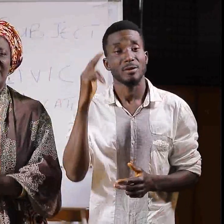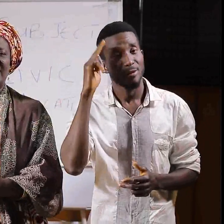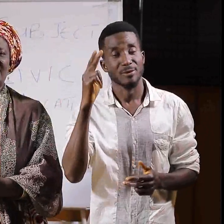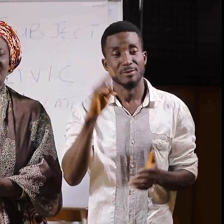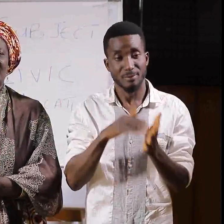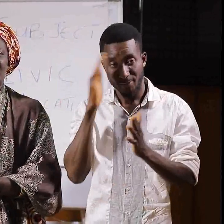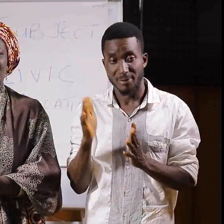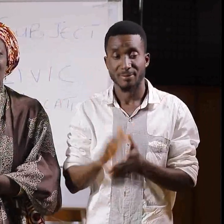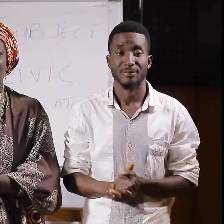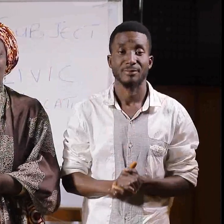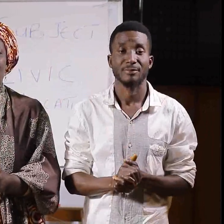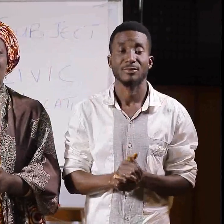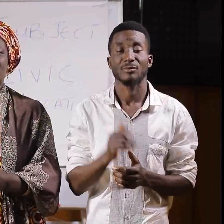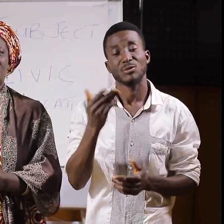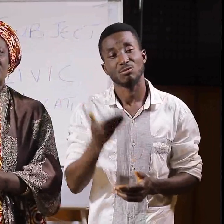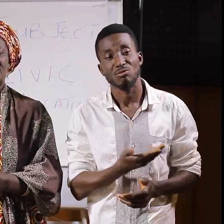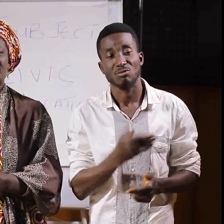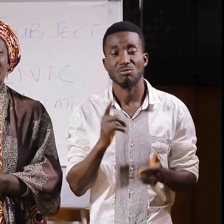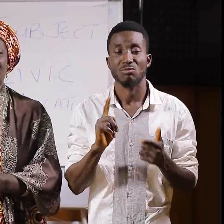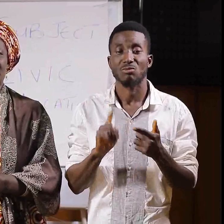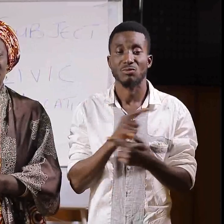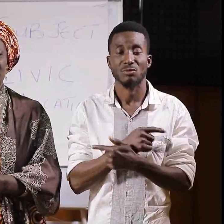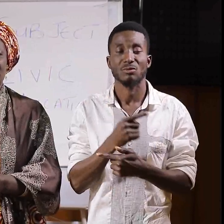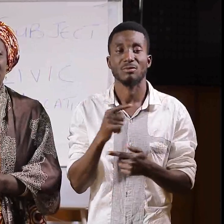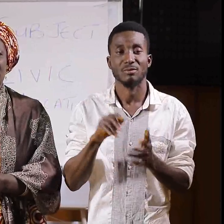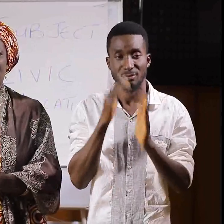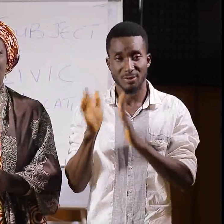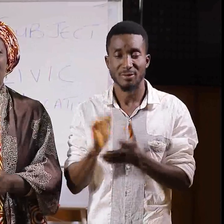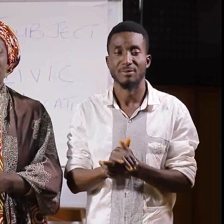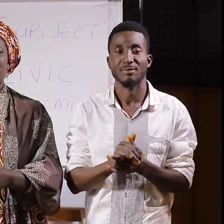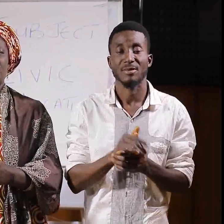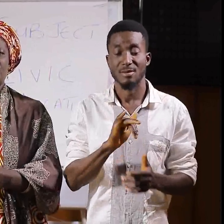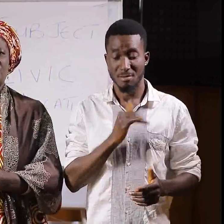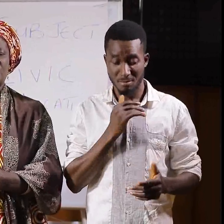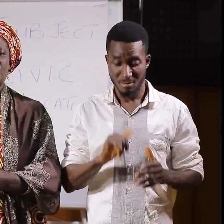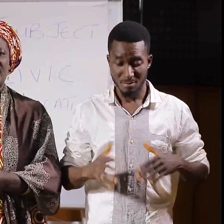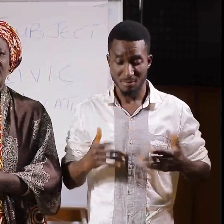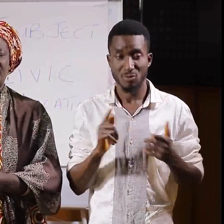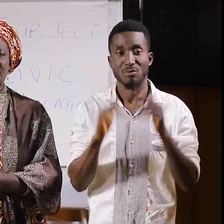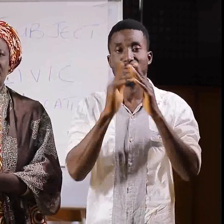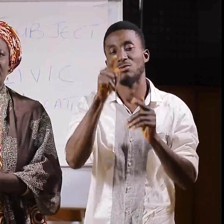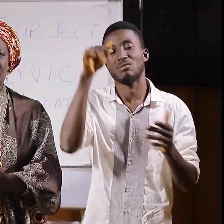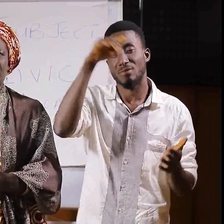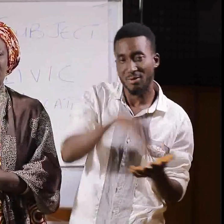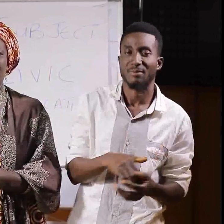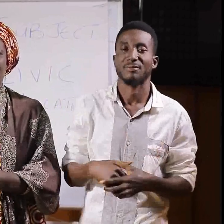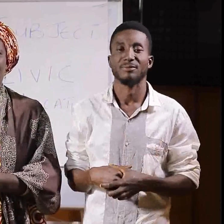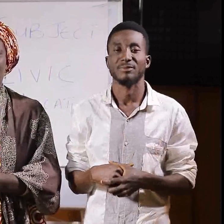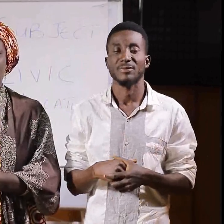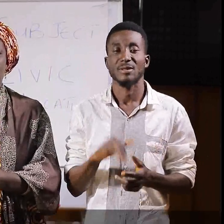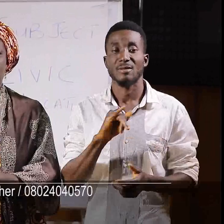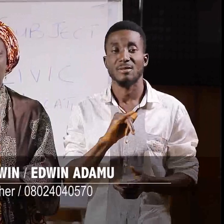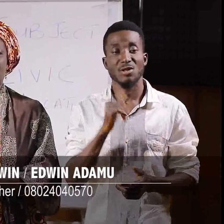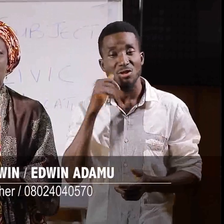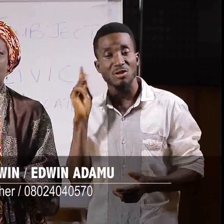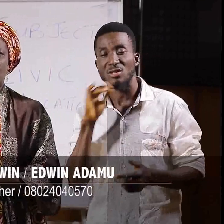Hello learners, welcome to today's lesson. I'm happy to meet you again. I